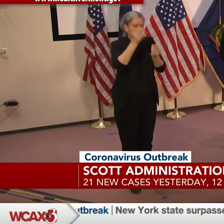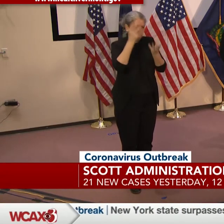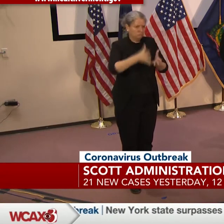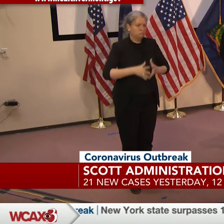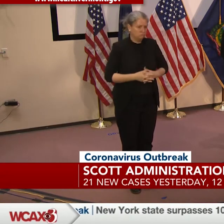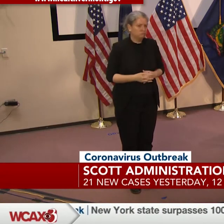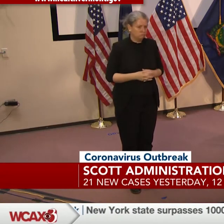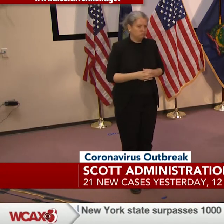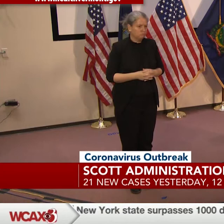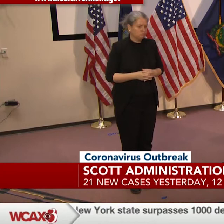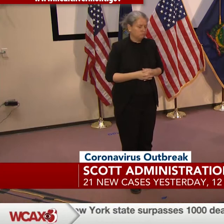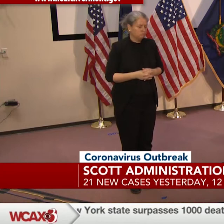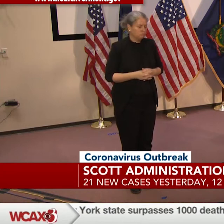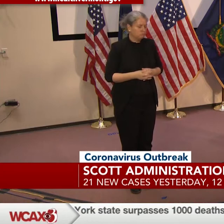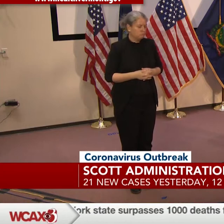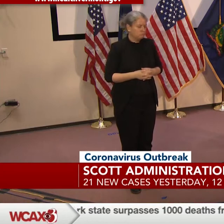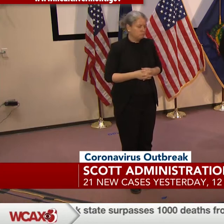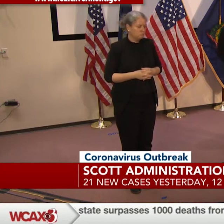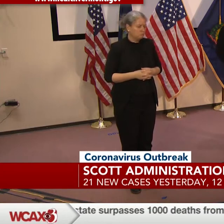Anything else, Ann?